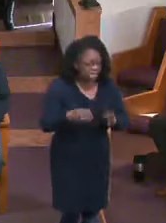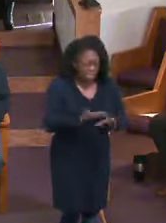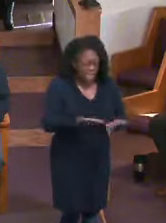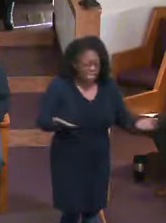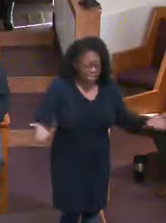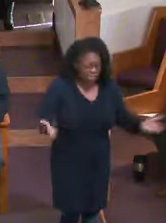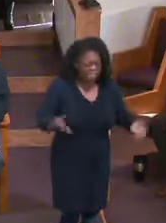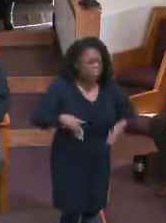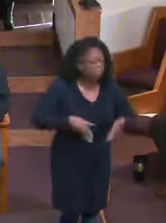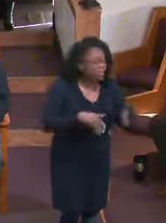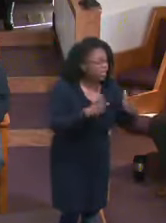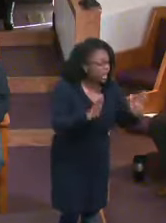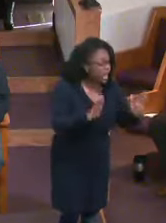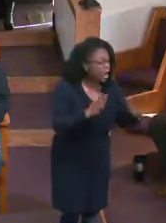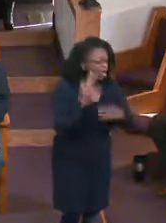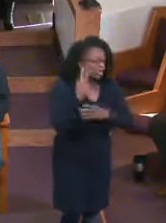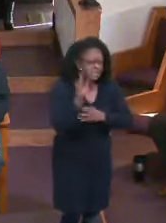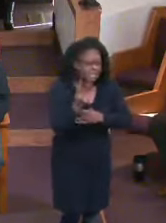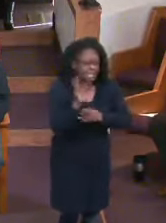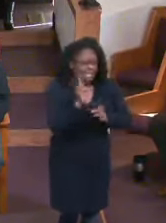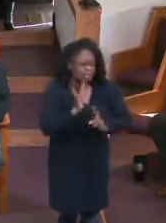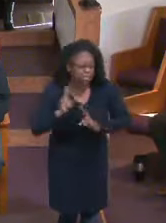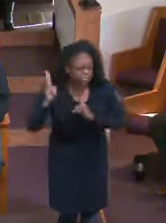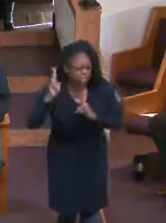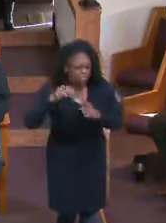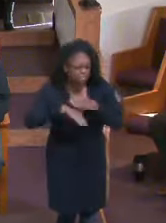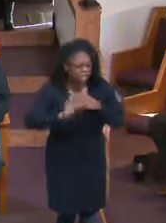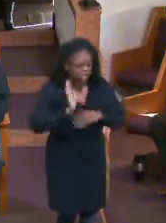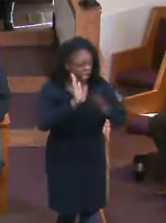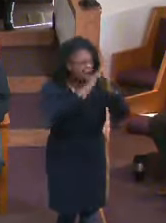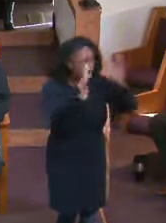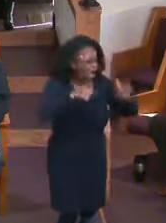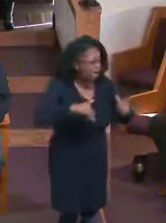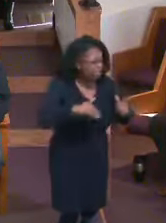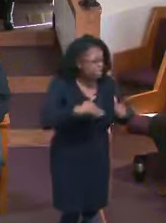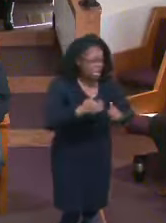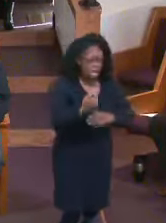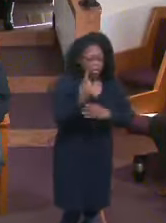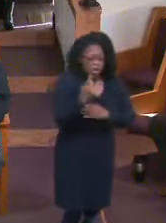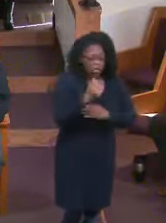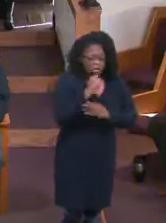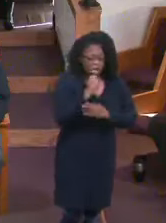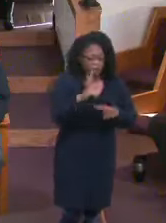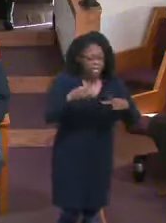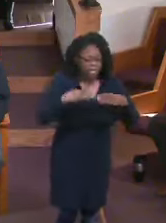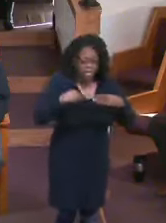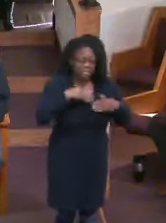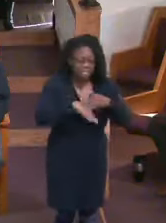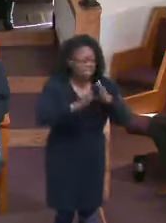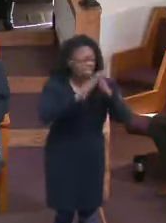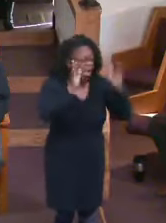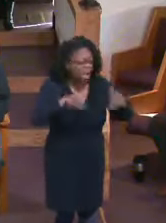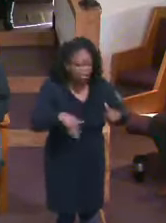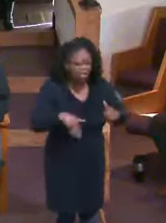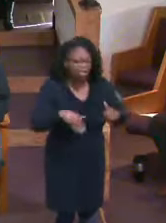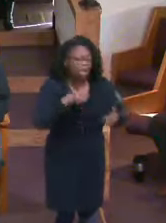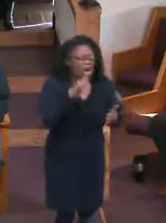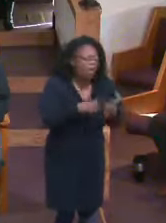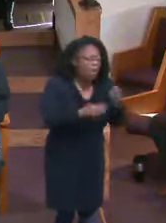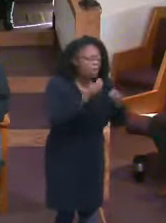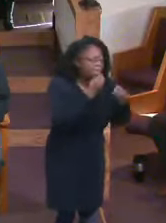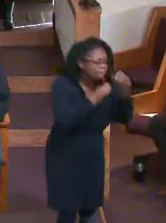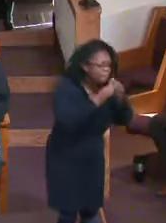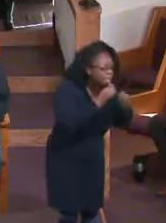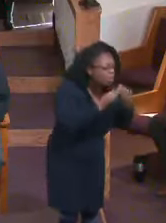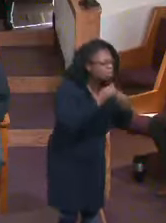as respectful in our house and which ones will not be tolerated. We ought to be able to have control over what meals will be